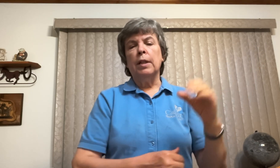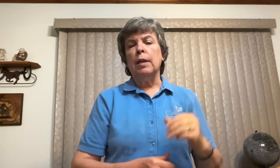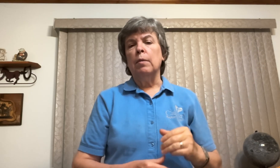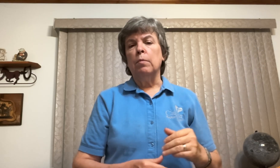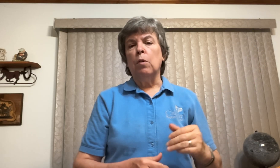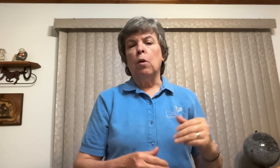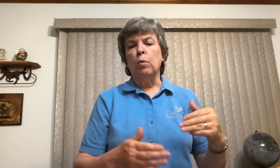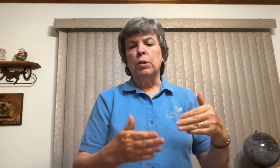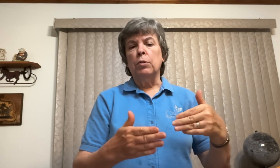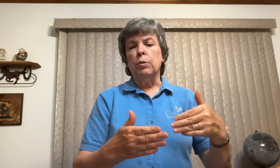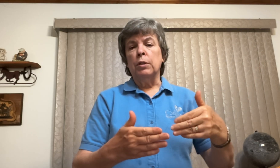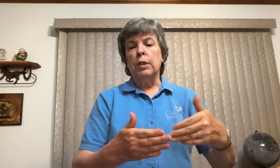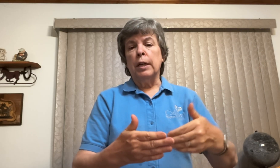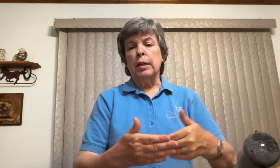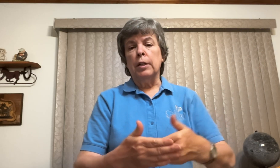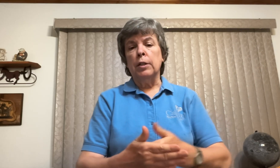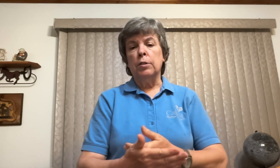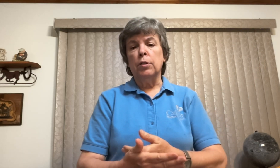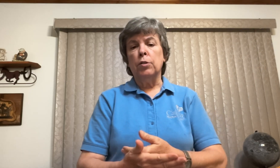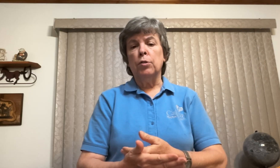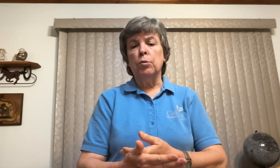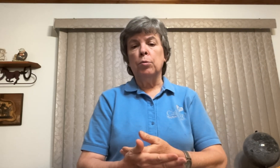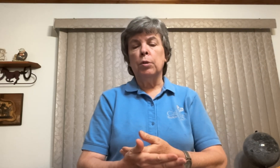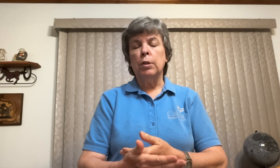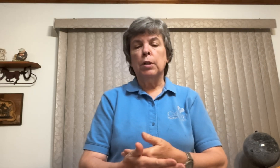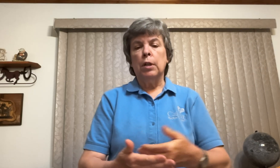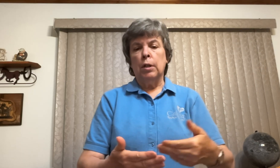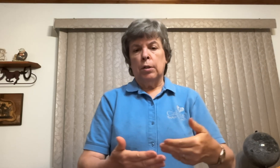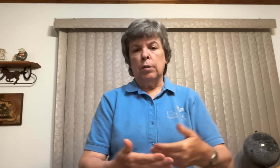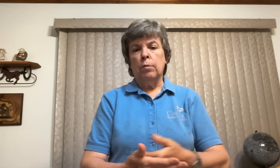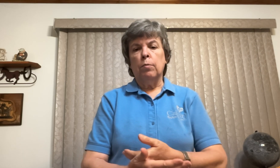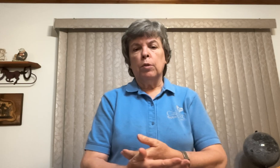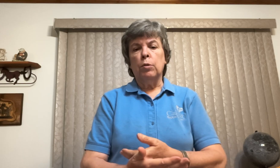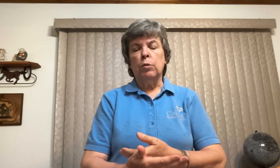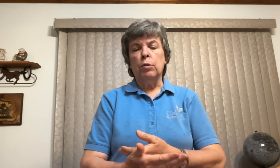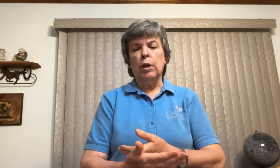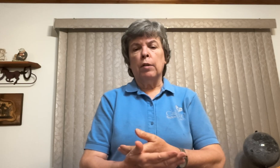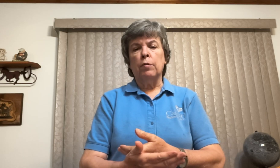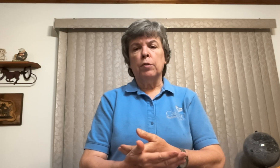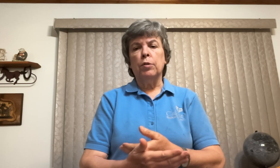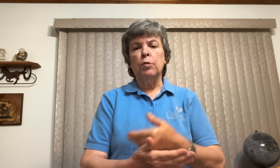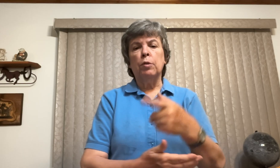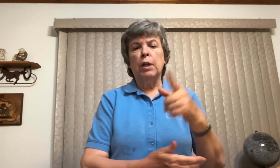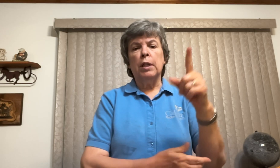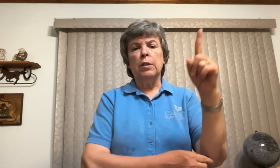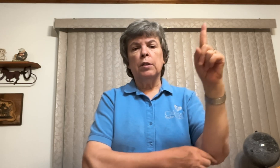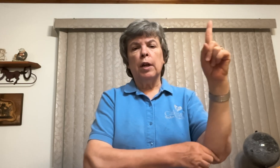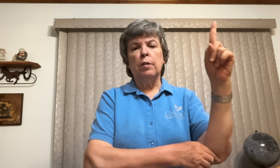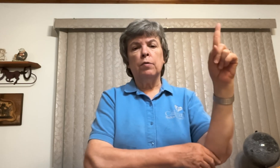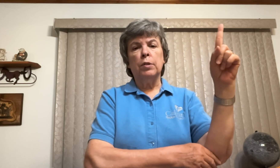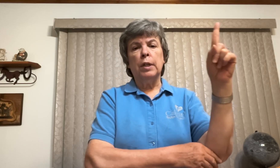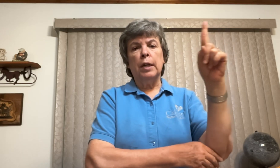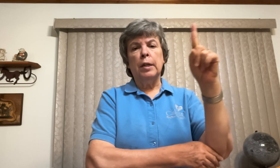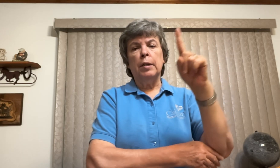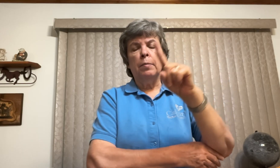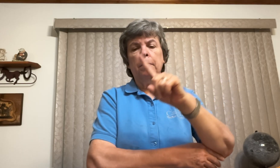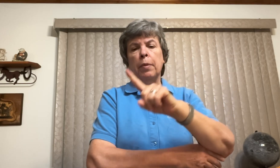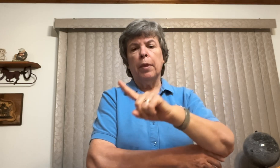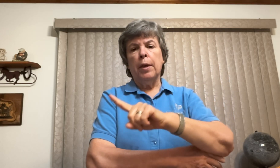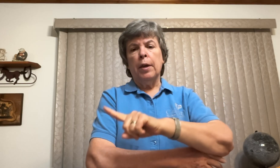Basically, all we do is say it's a new, you do the sign for new and then the sign for day.